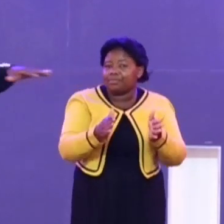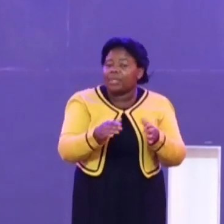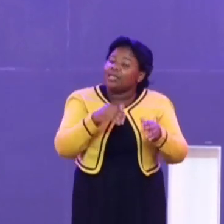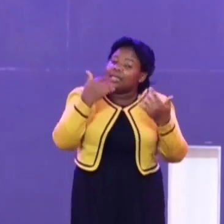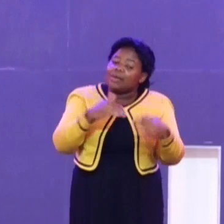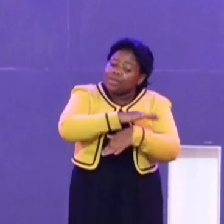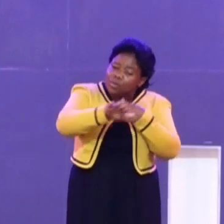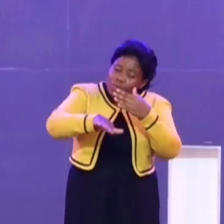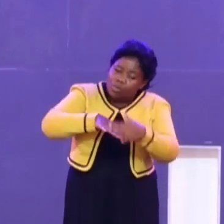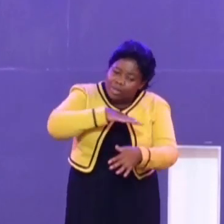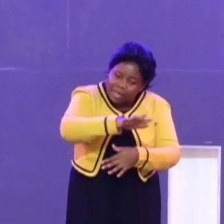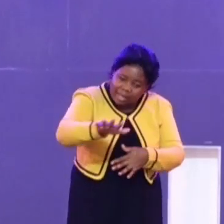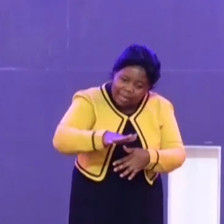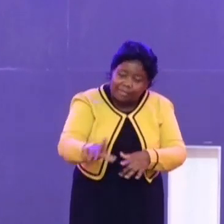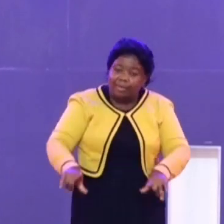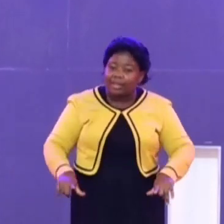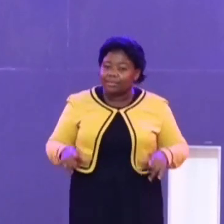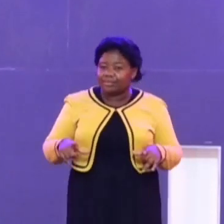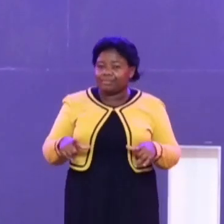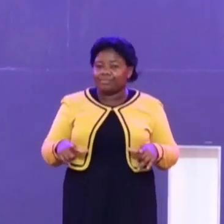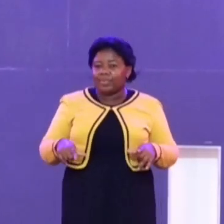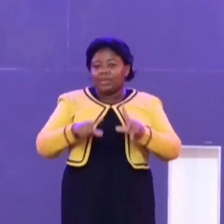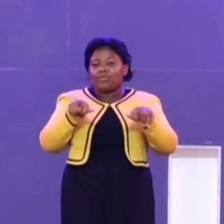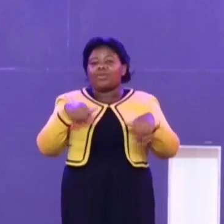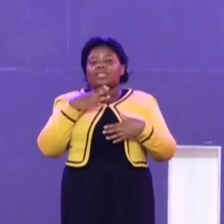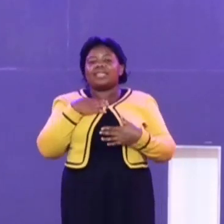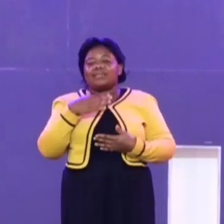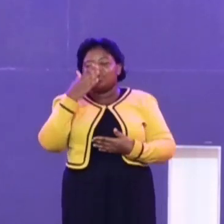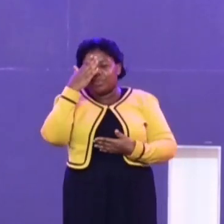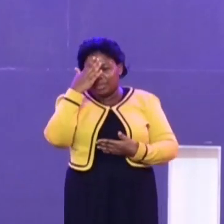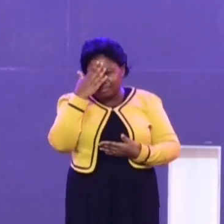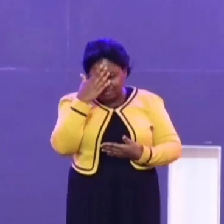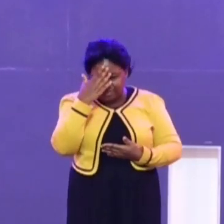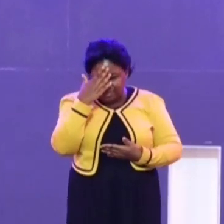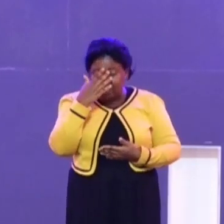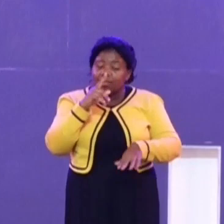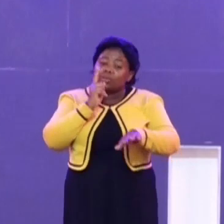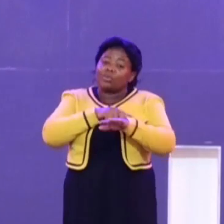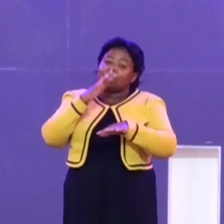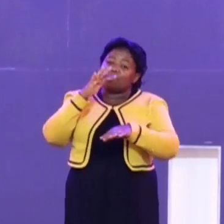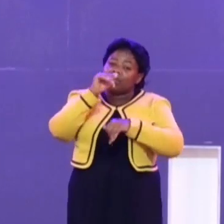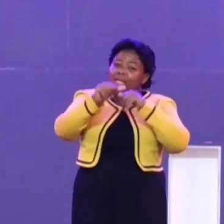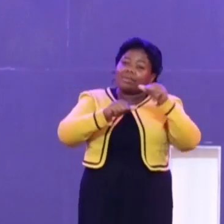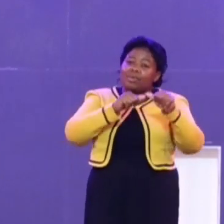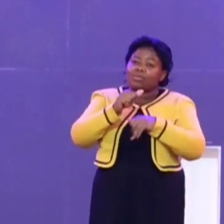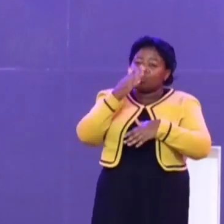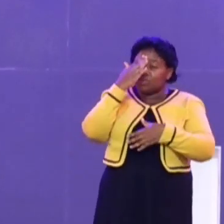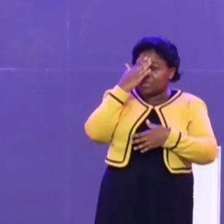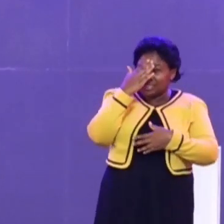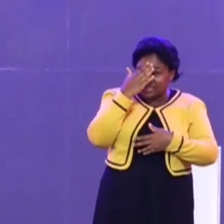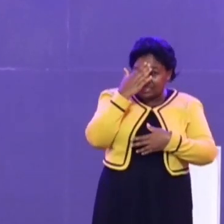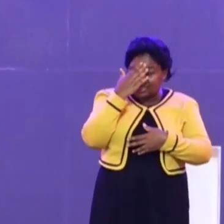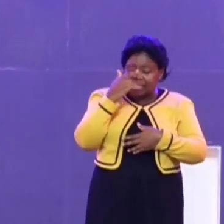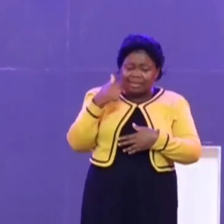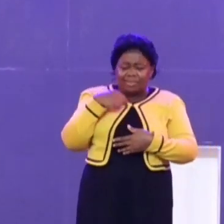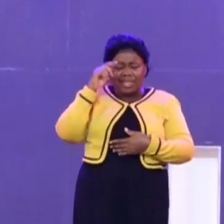chane chovula mubwa fe. So every area of our lives. Tuleta ukubeda betuwaze. We need to be humble. Kati when talk about humility. Kakati wetu wagena kubetuwaze. This